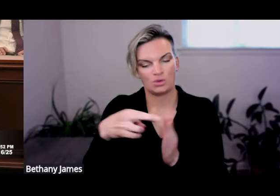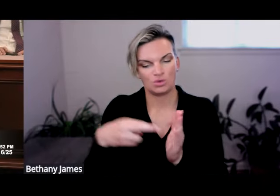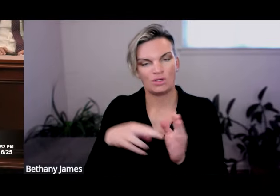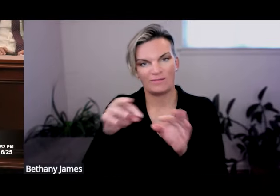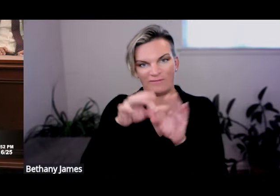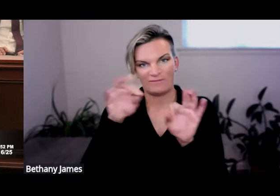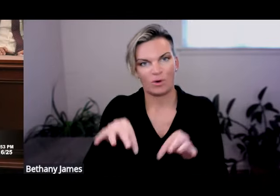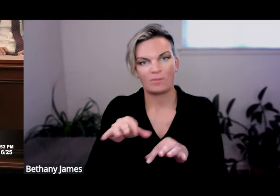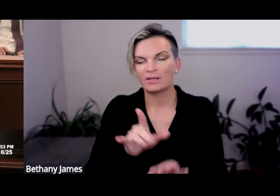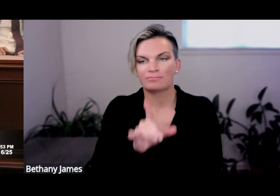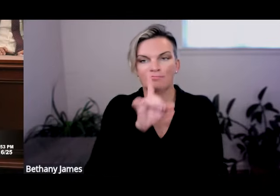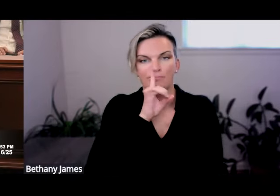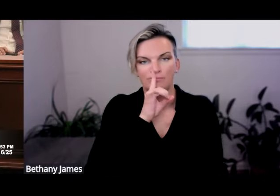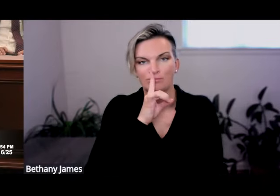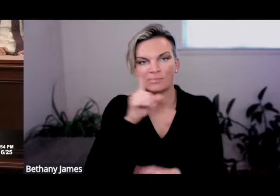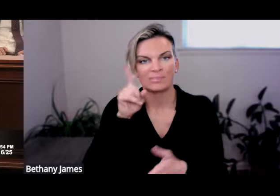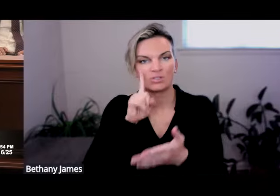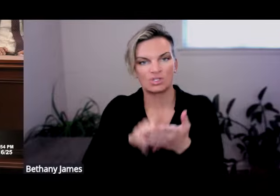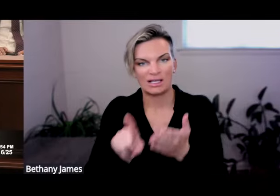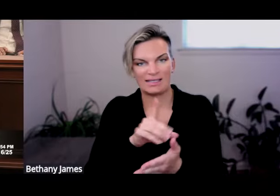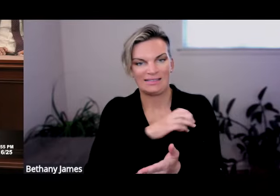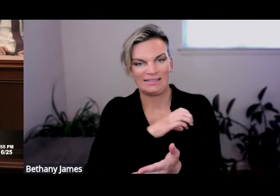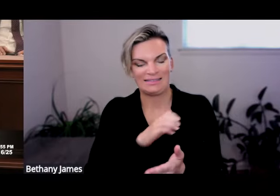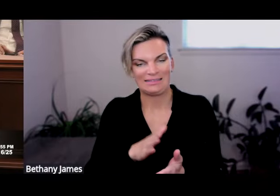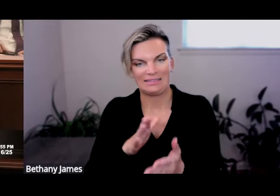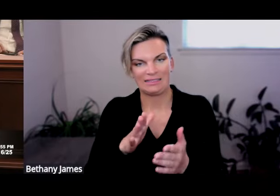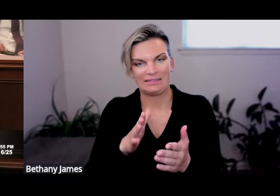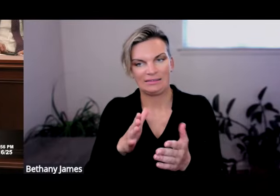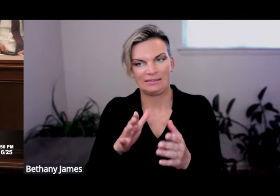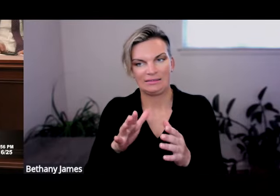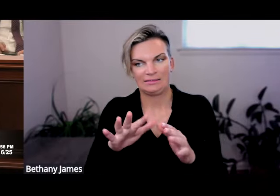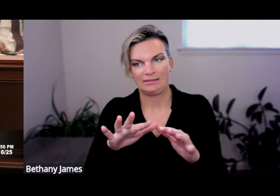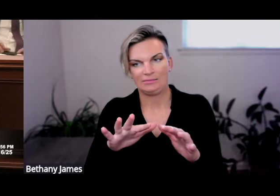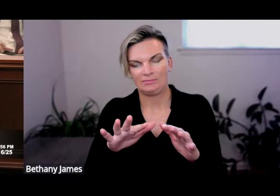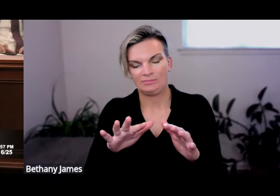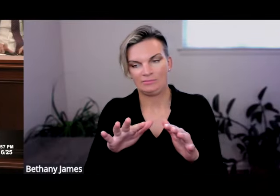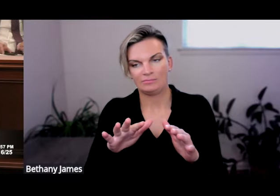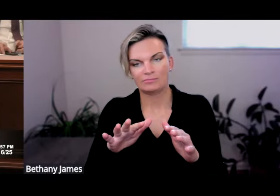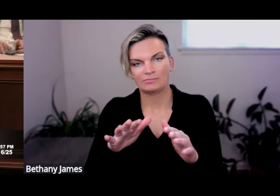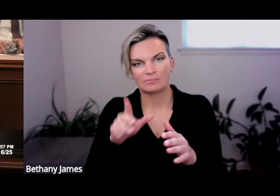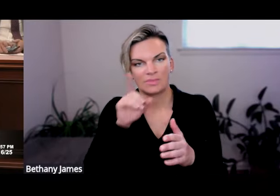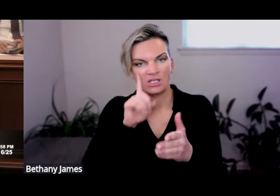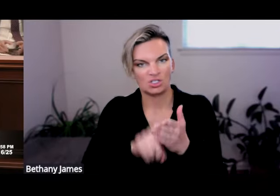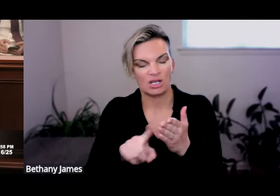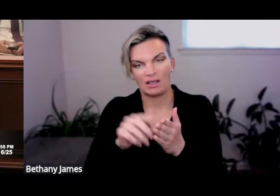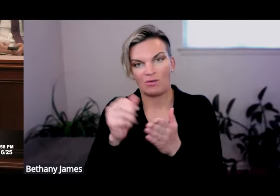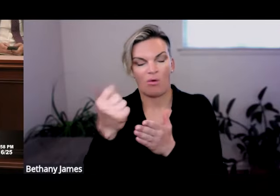checking citizens as a whole, and in checking the entire voter list.